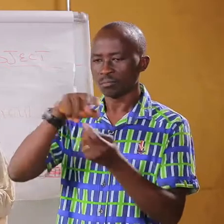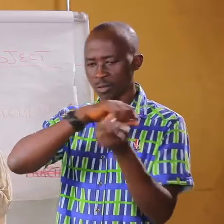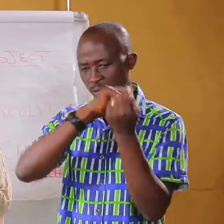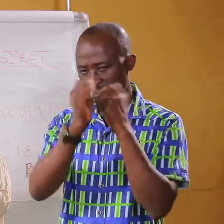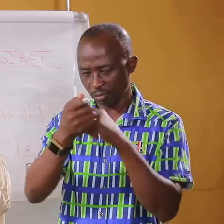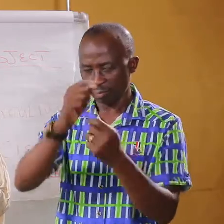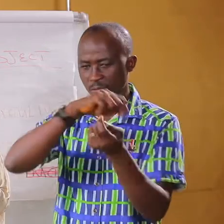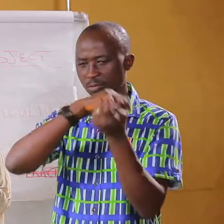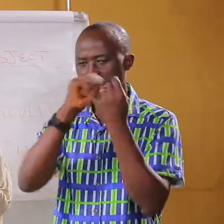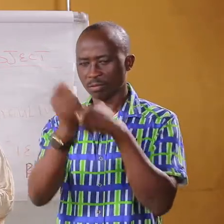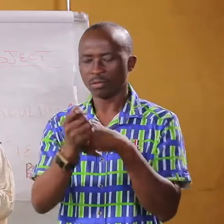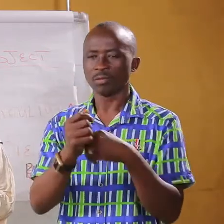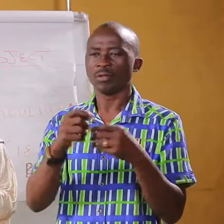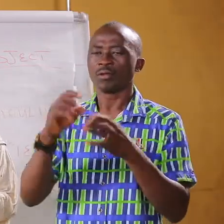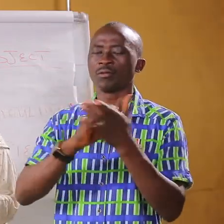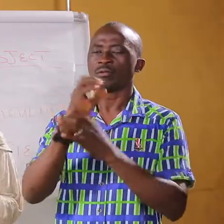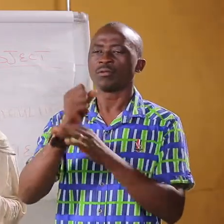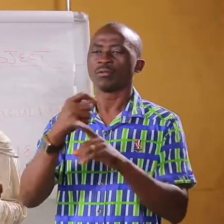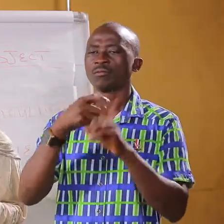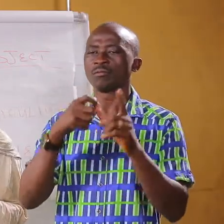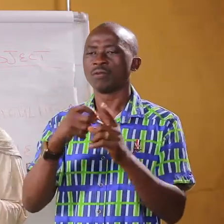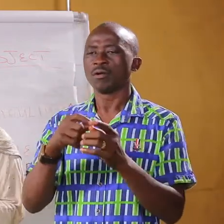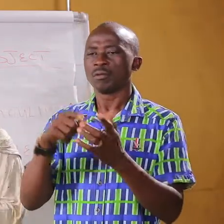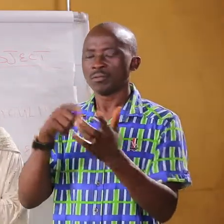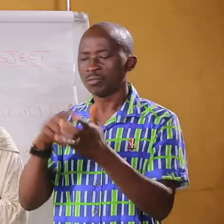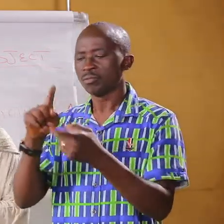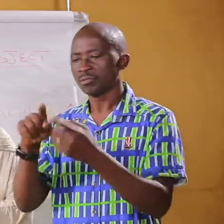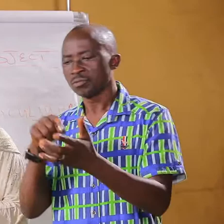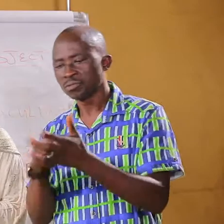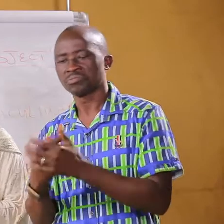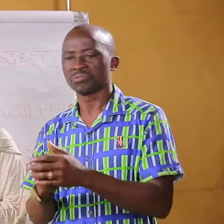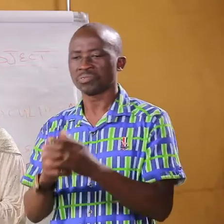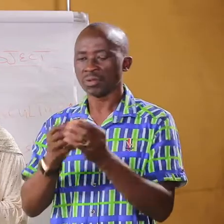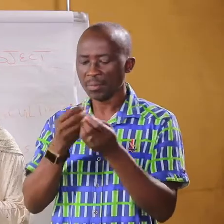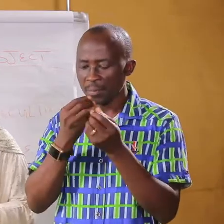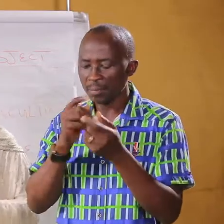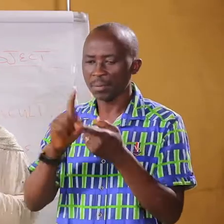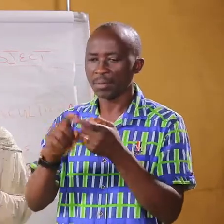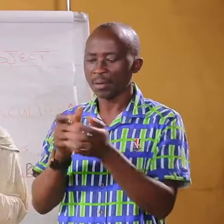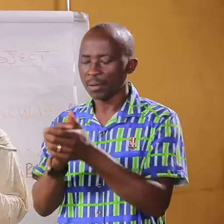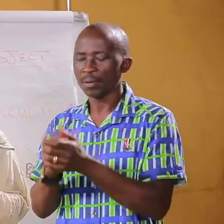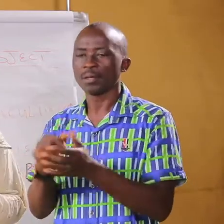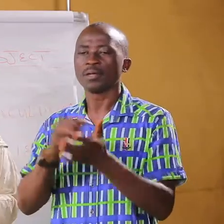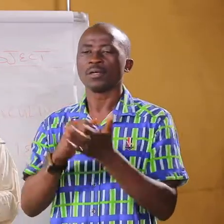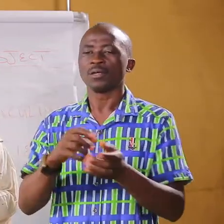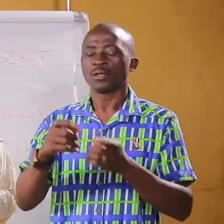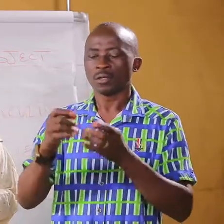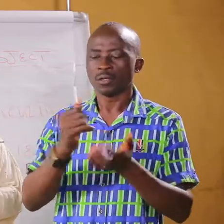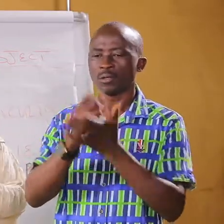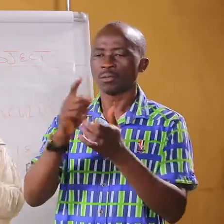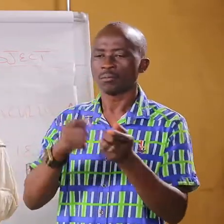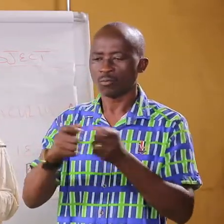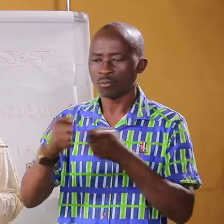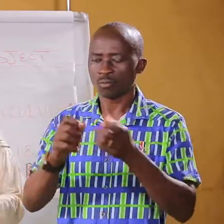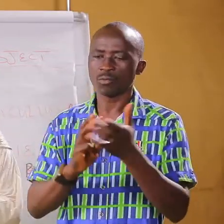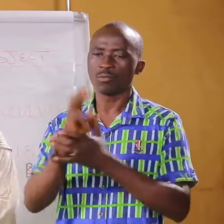from indefinite manner, from leguminous to cereal, so it what? It now helps in what? In controlling weeds. It doesn't